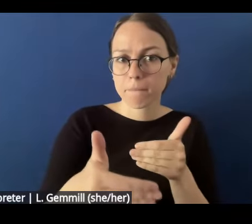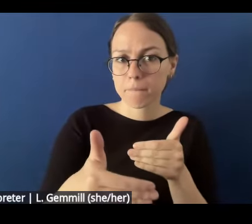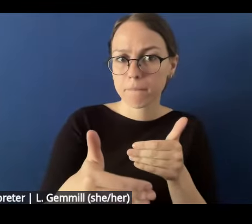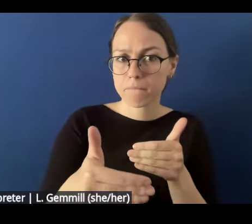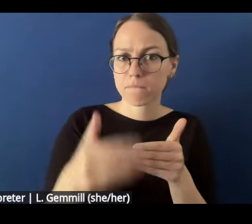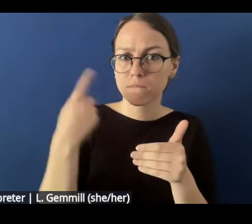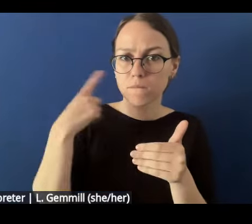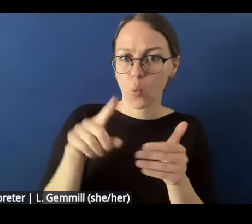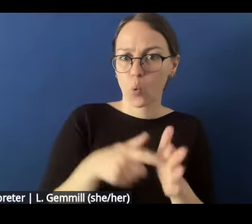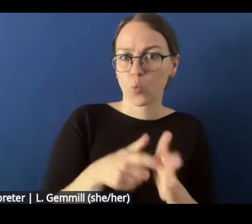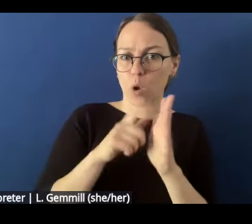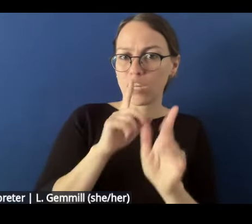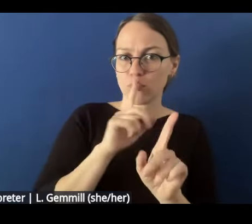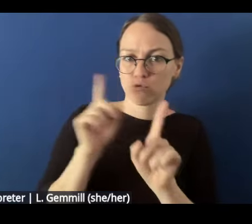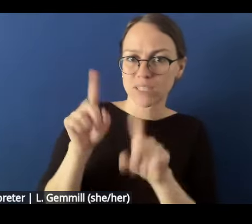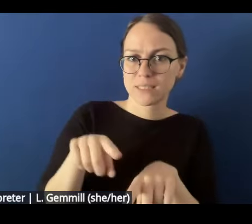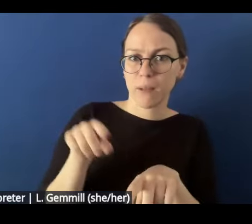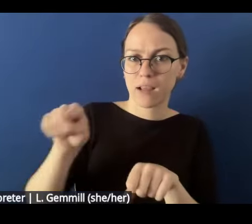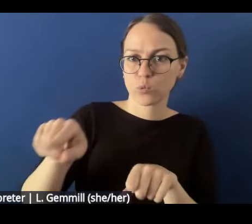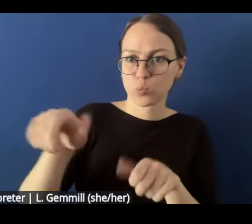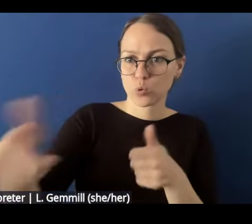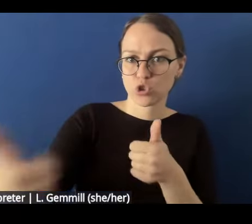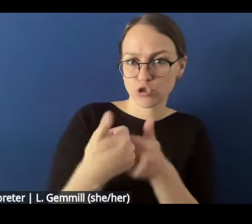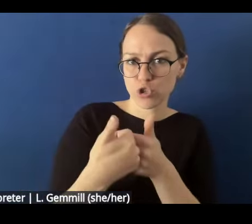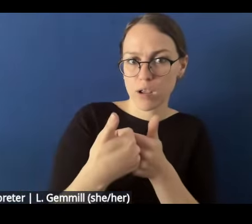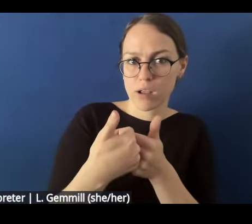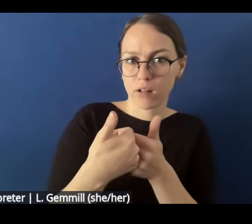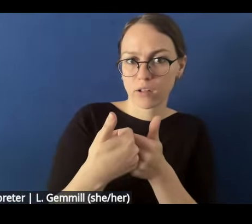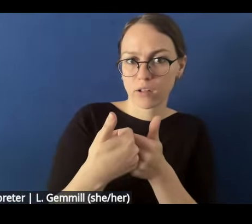the challenged, whether it's a ballot question or a candidate,